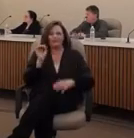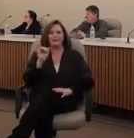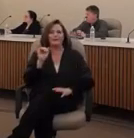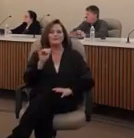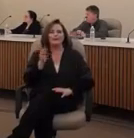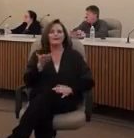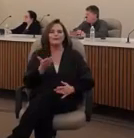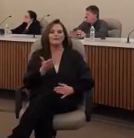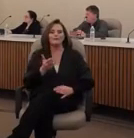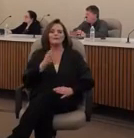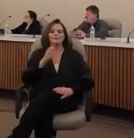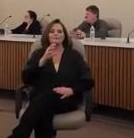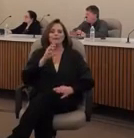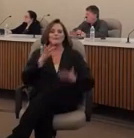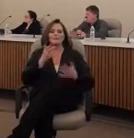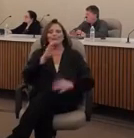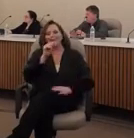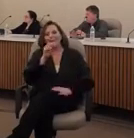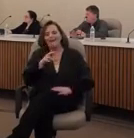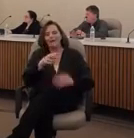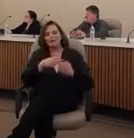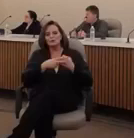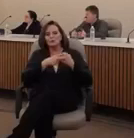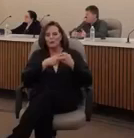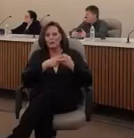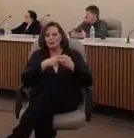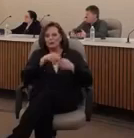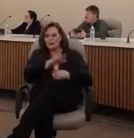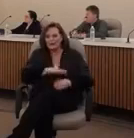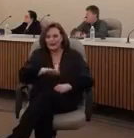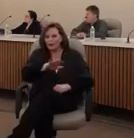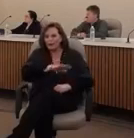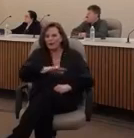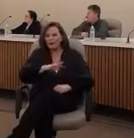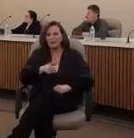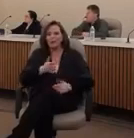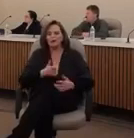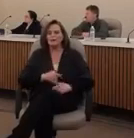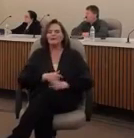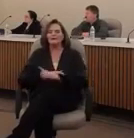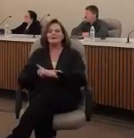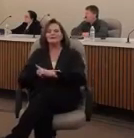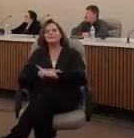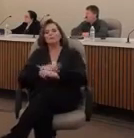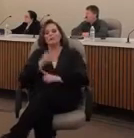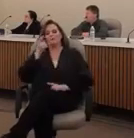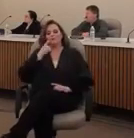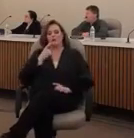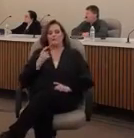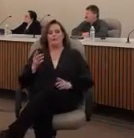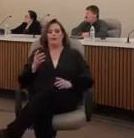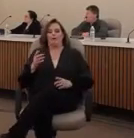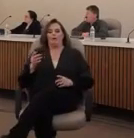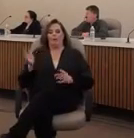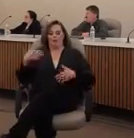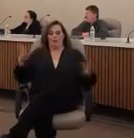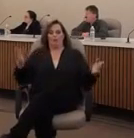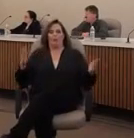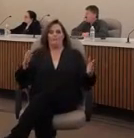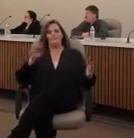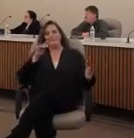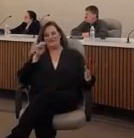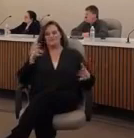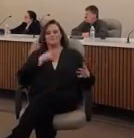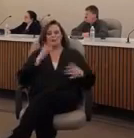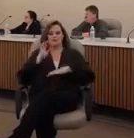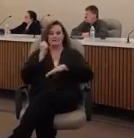a car storage area. Is that include where, or is it short of that? It's just short. So the bins would be set up in front of. There's a fence in